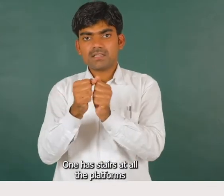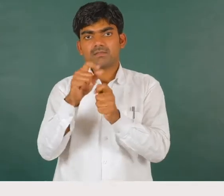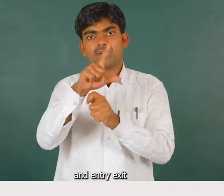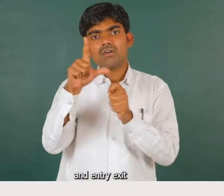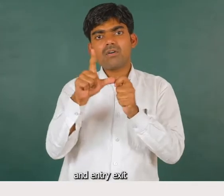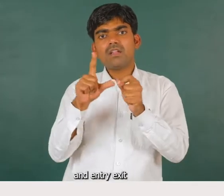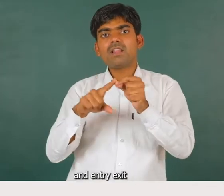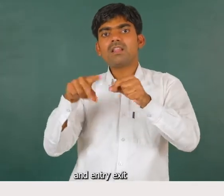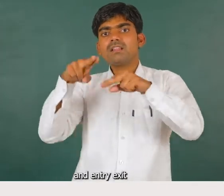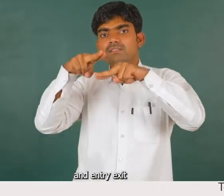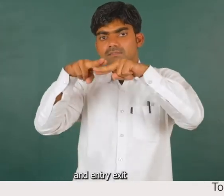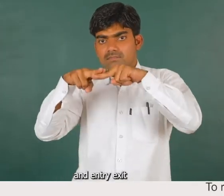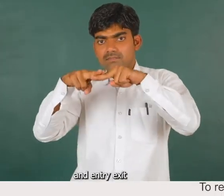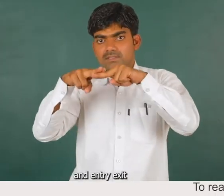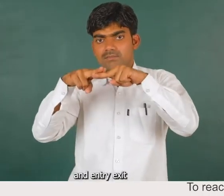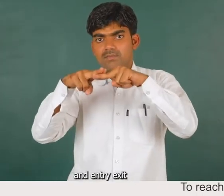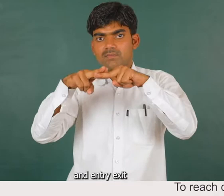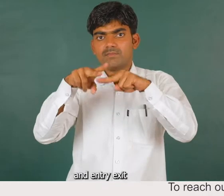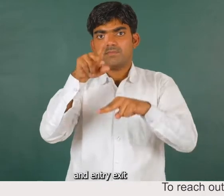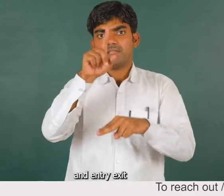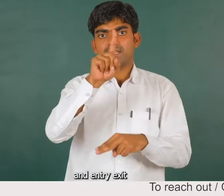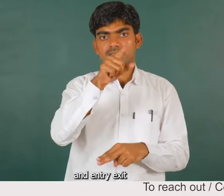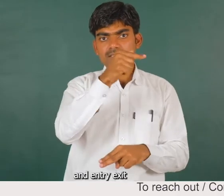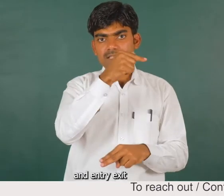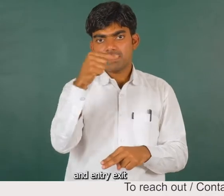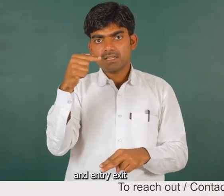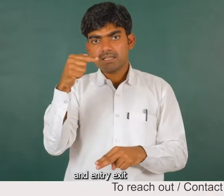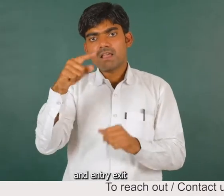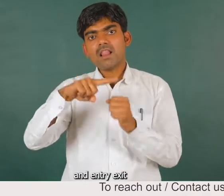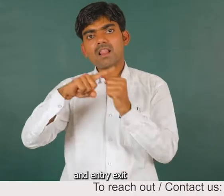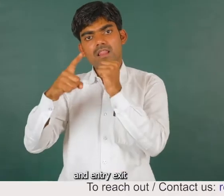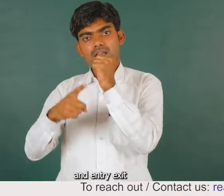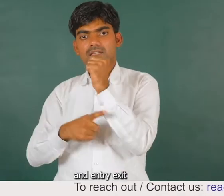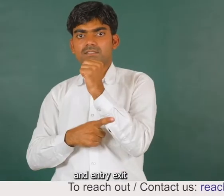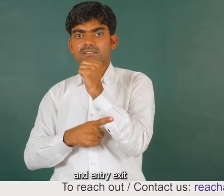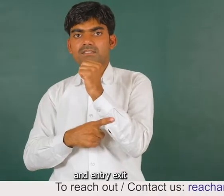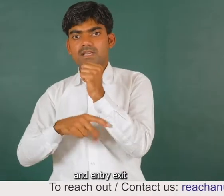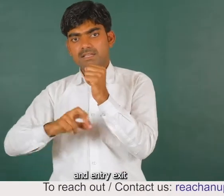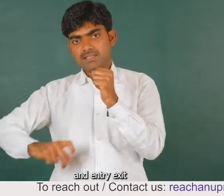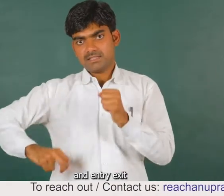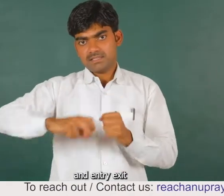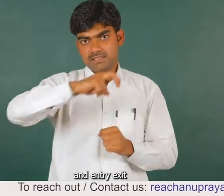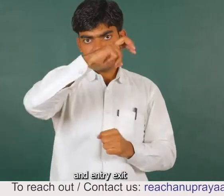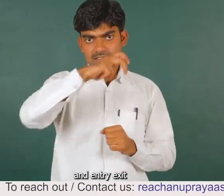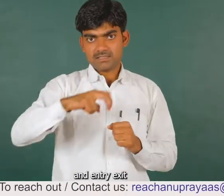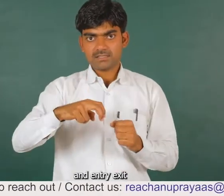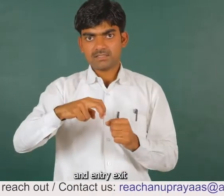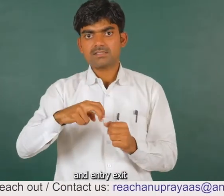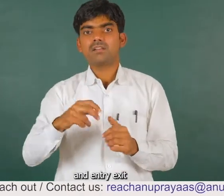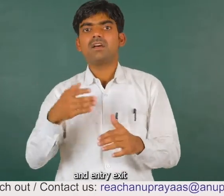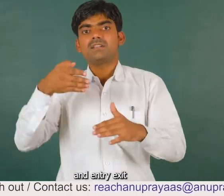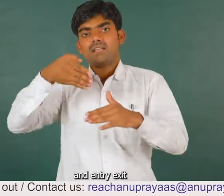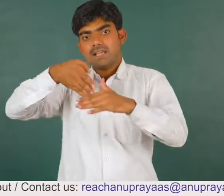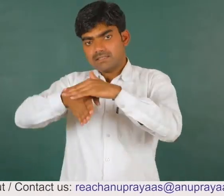Footover bridge 1 has stairs at all the platforms and entry exit.